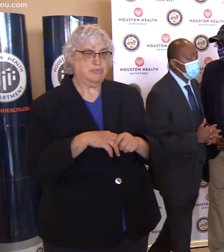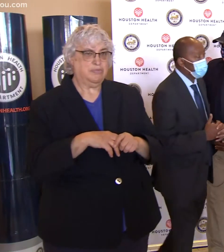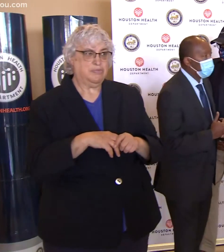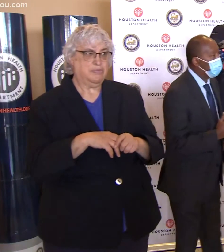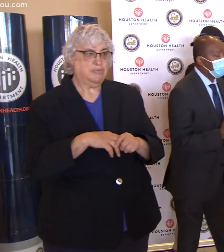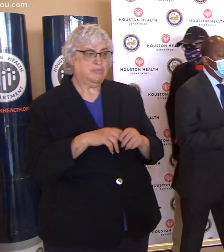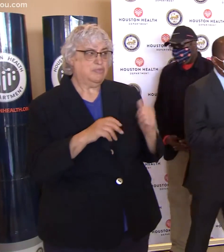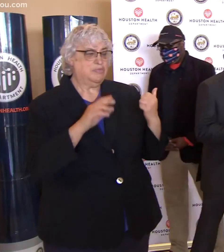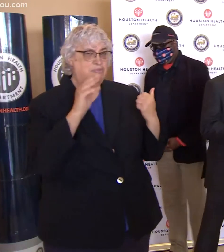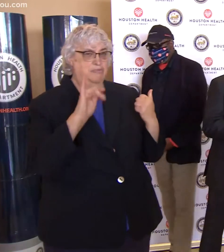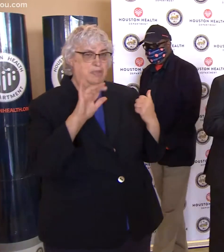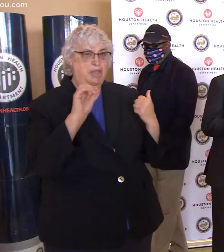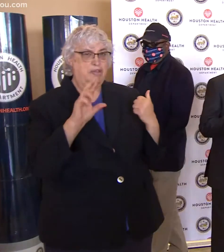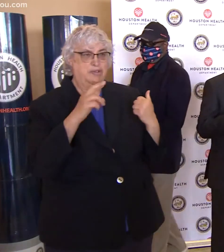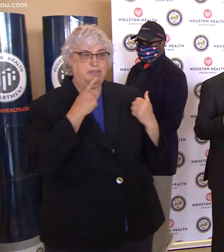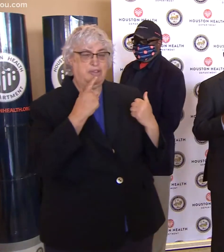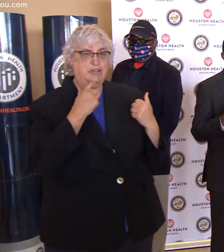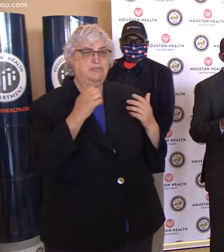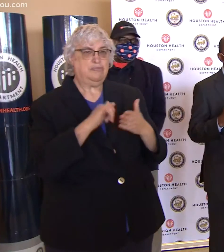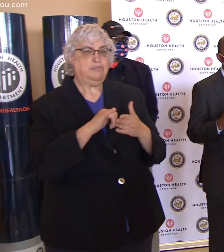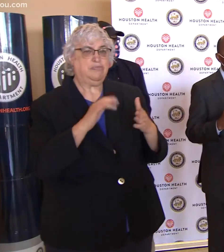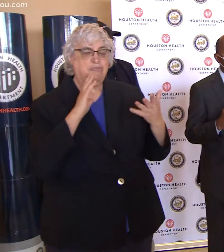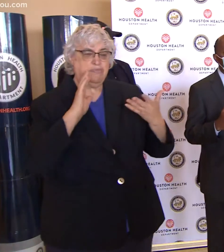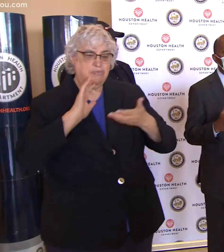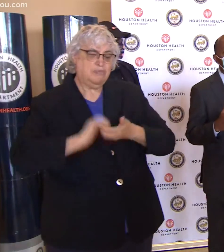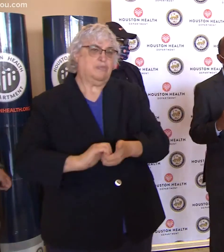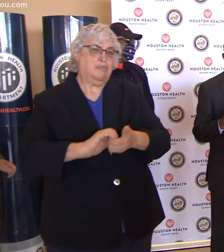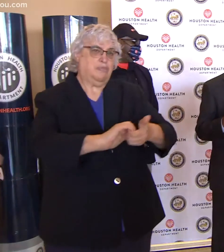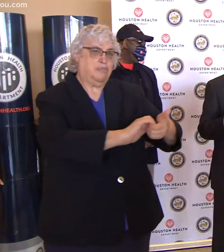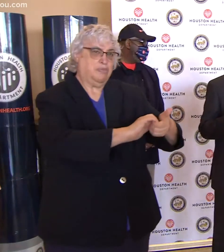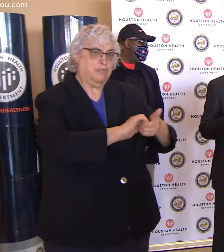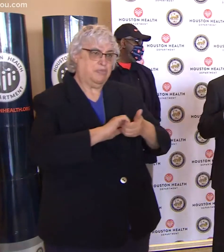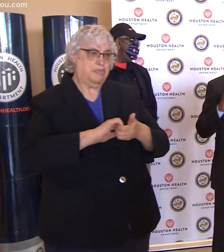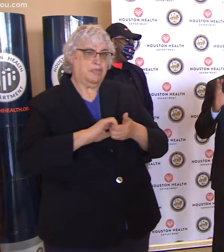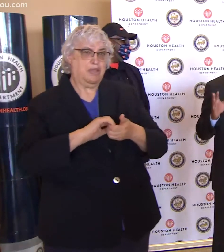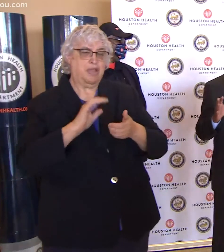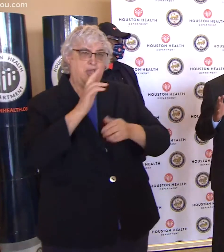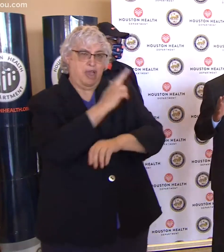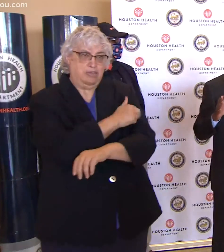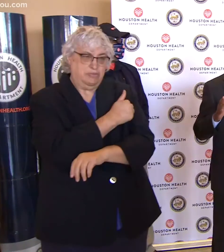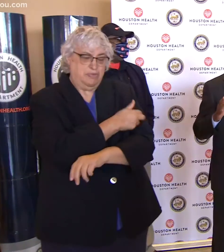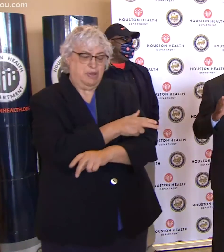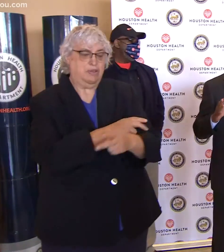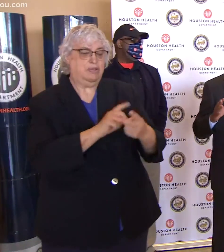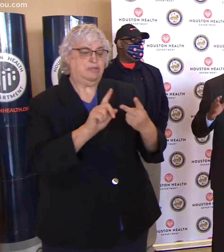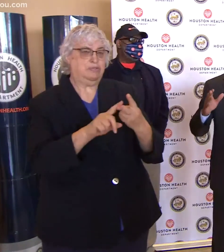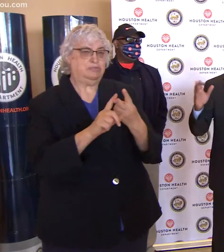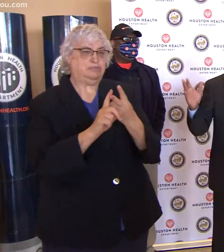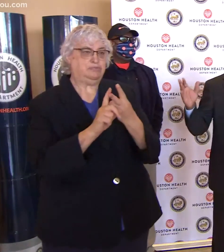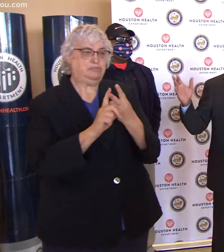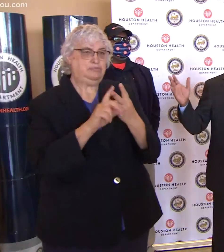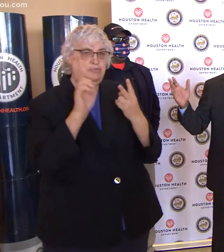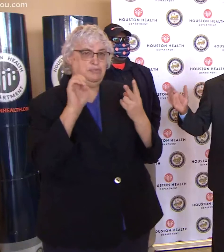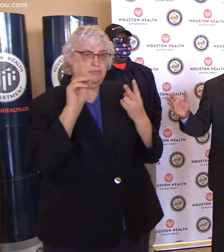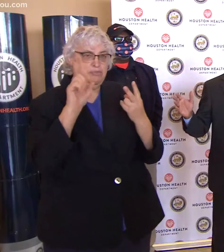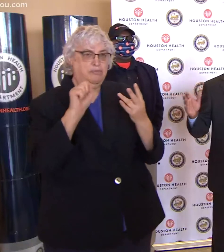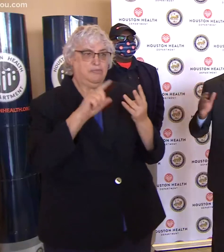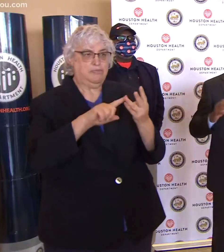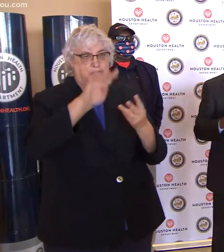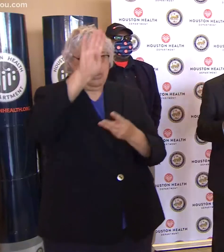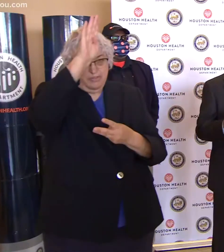Let me just say the goal is to, in collaboration, in conjunction with our hospital systems, with EMS, with the